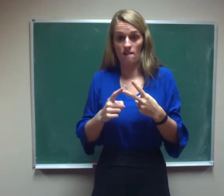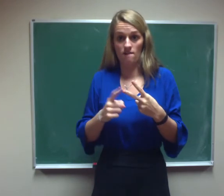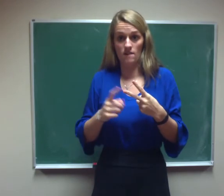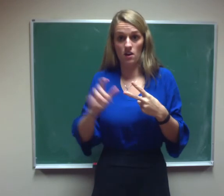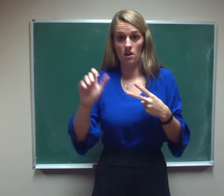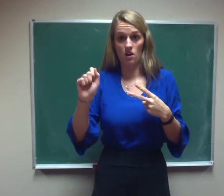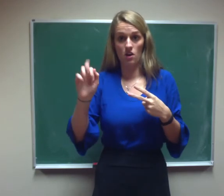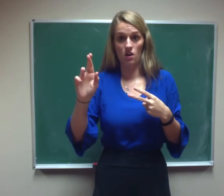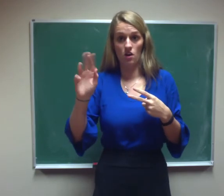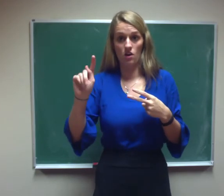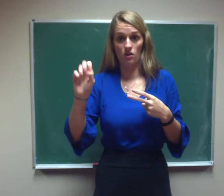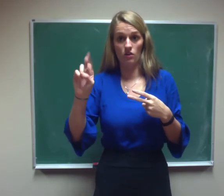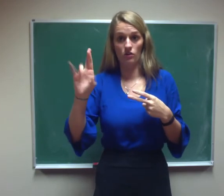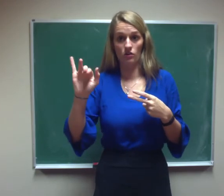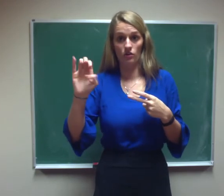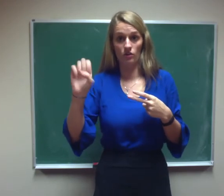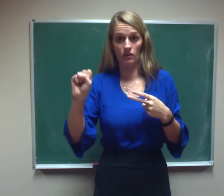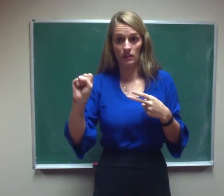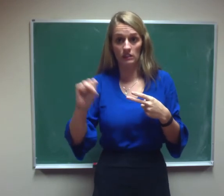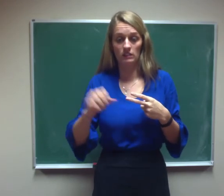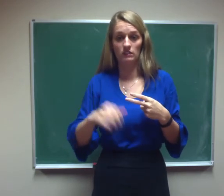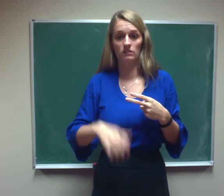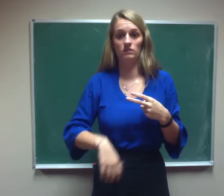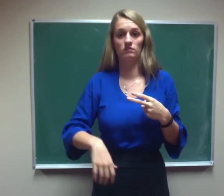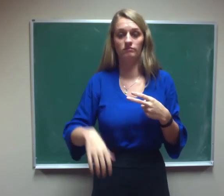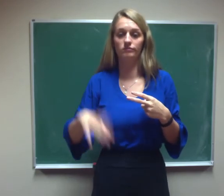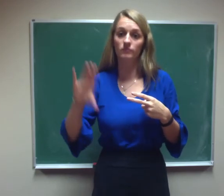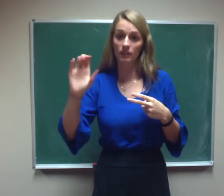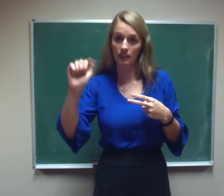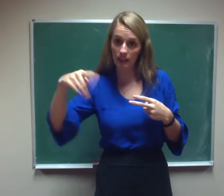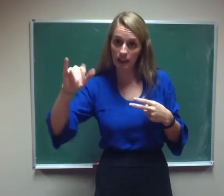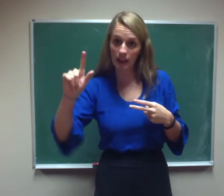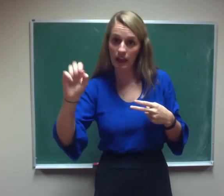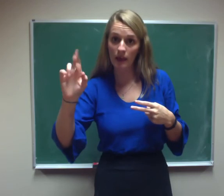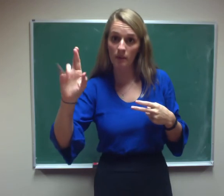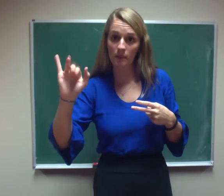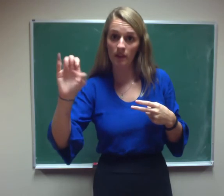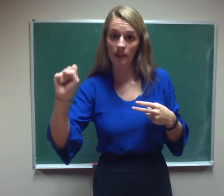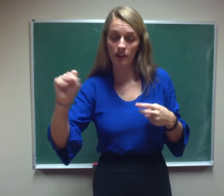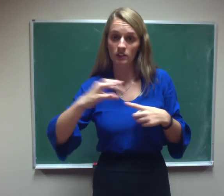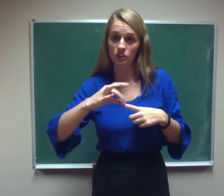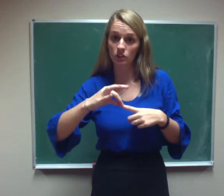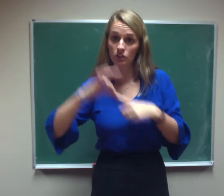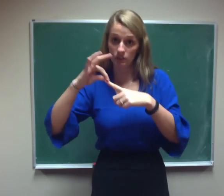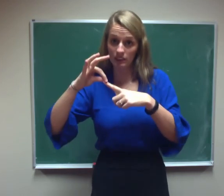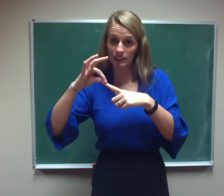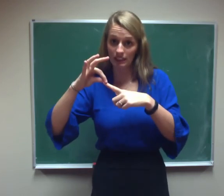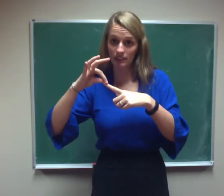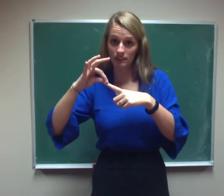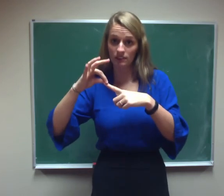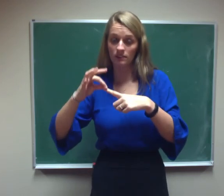tissues. Capillaries are unique because they're always found at sites of nutrient and waste exchange. And last but